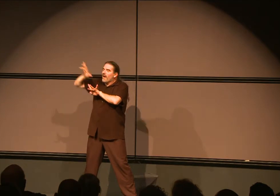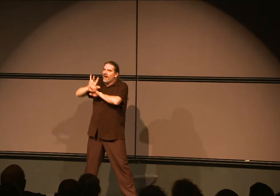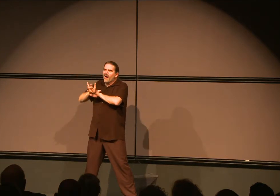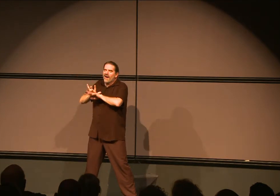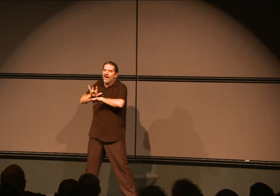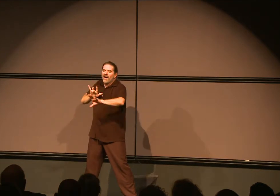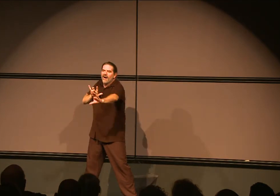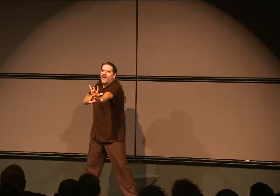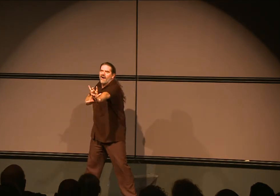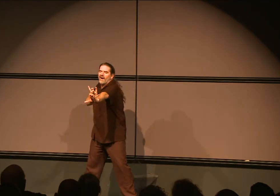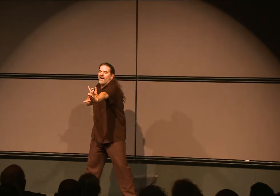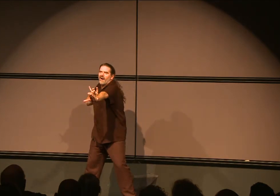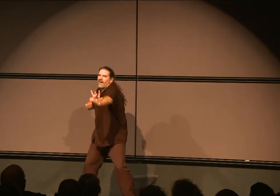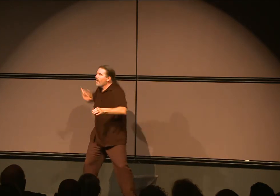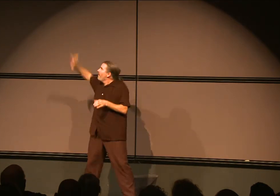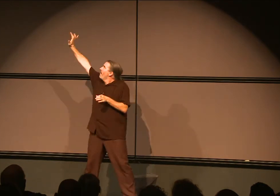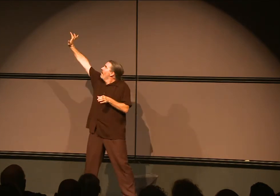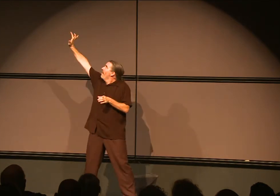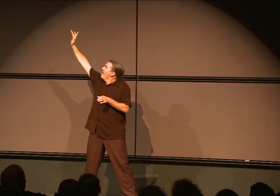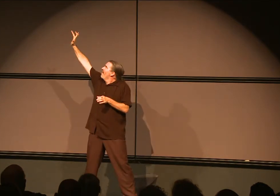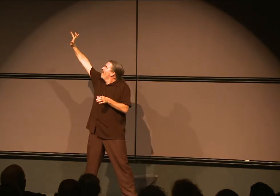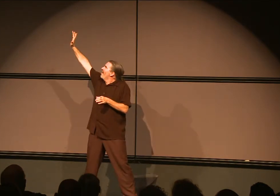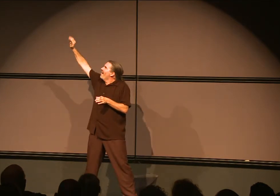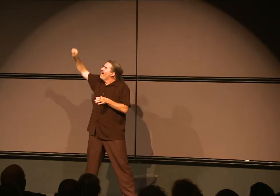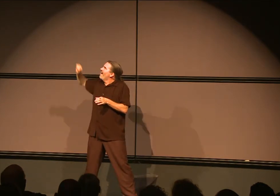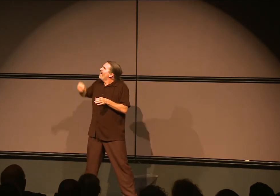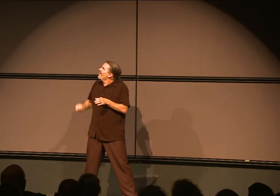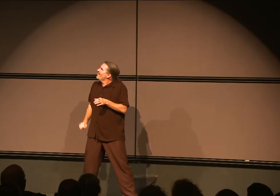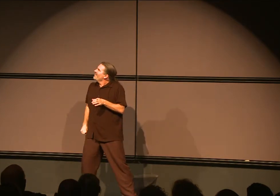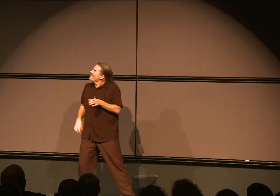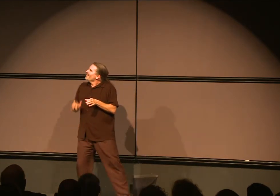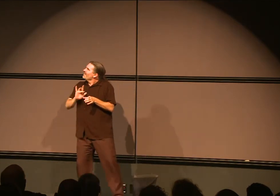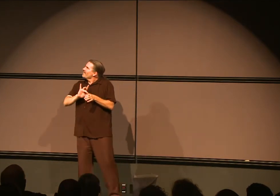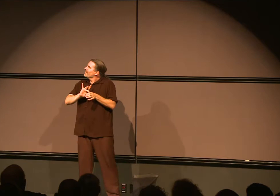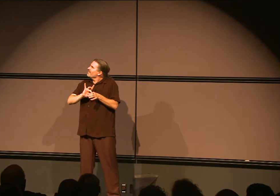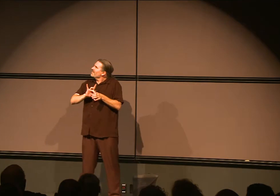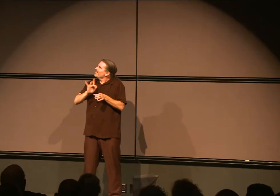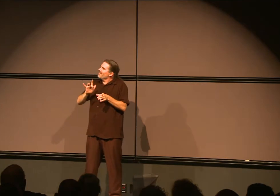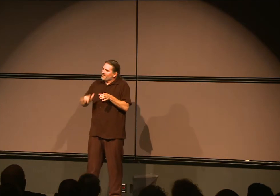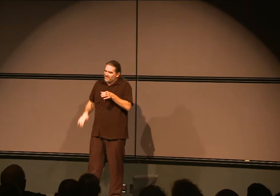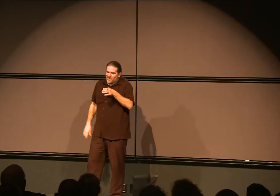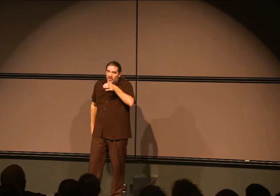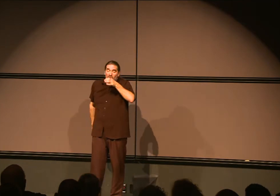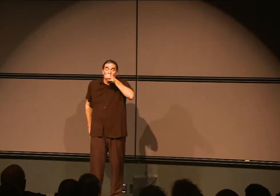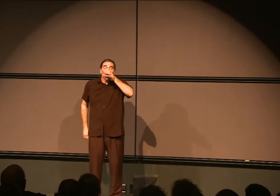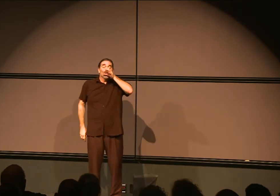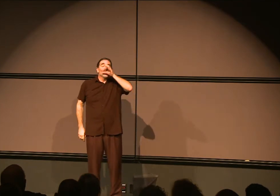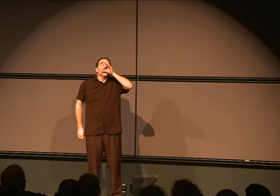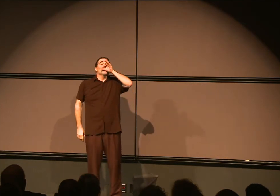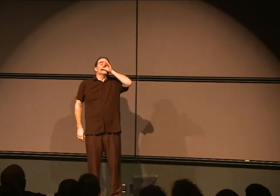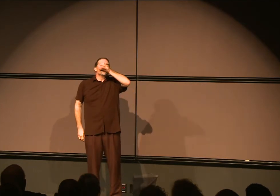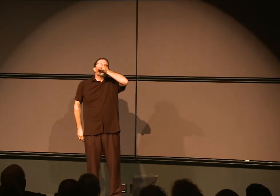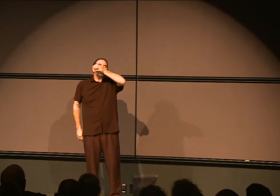from a different angle, it still twinkles. He takes another